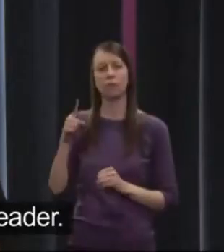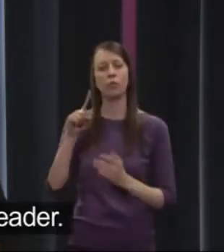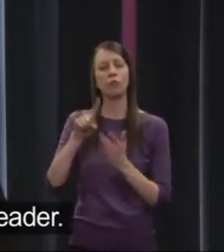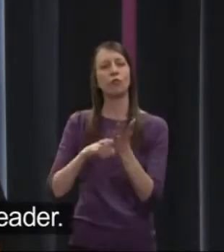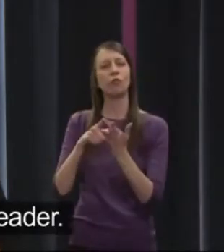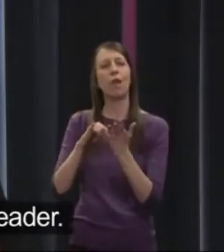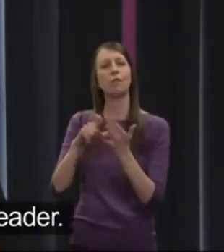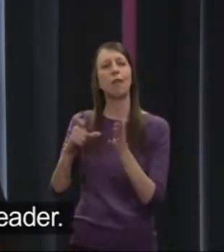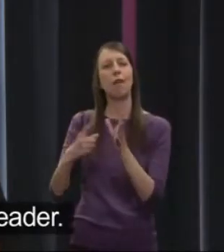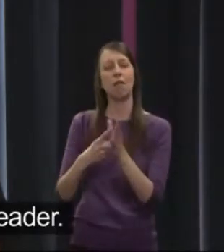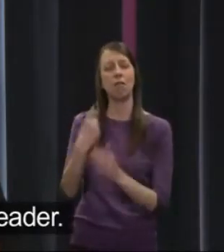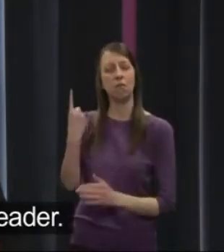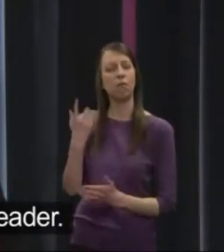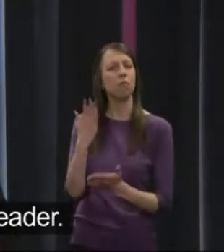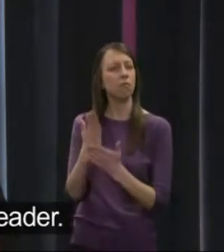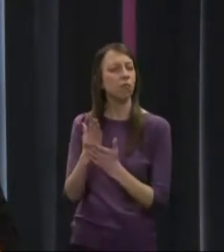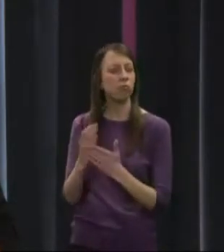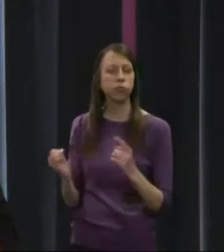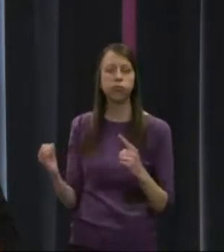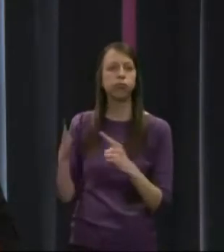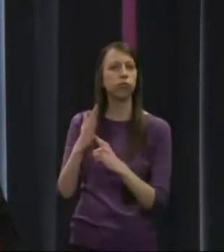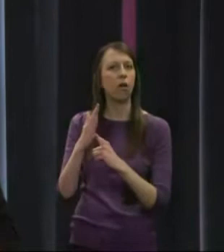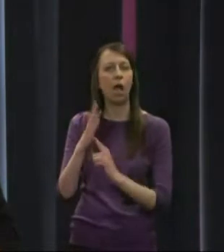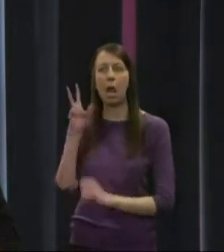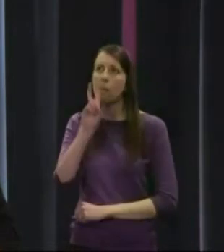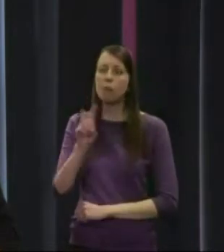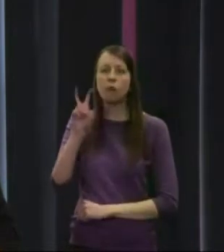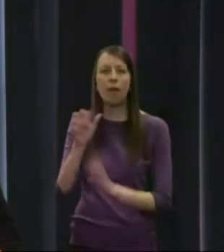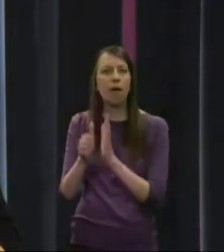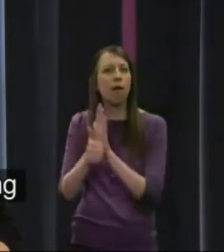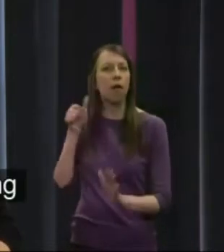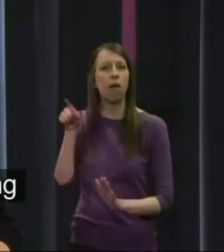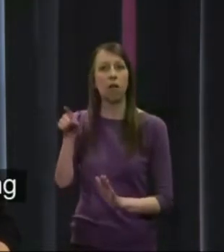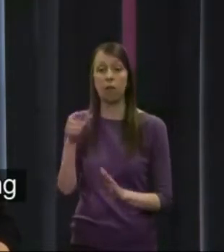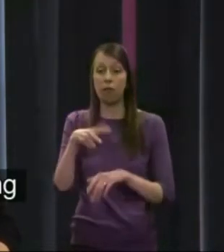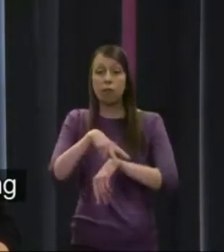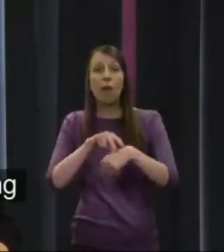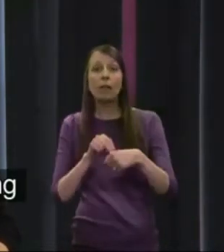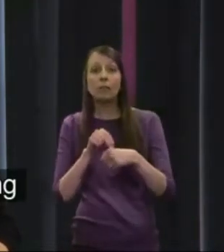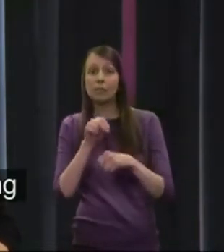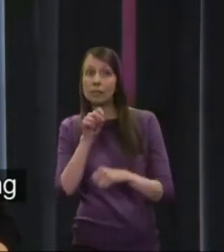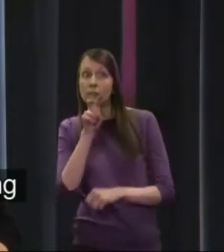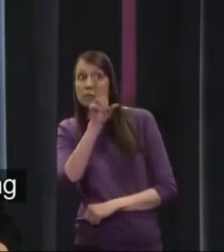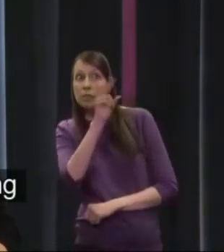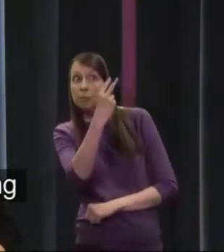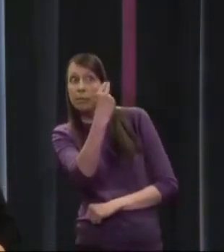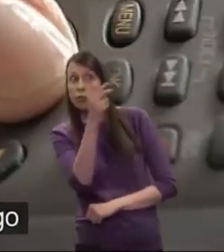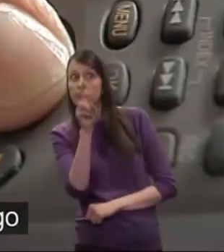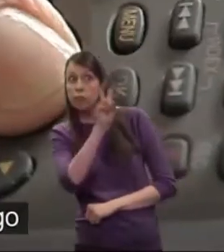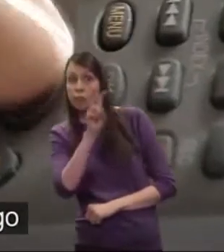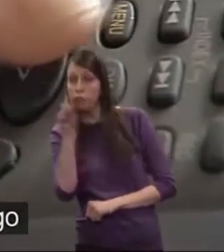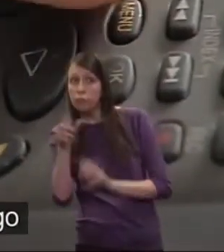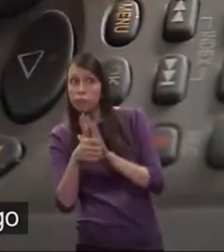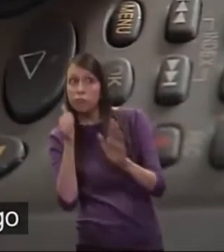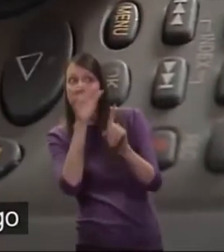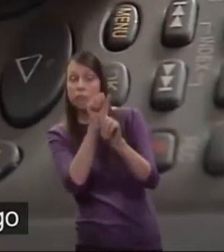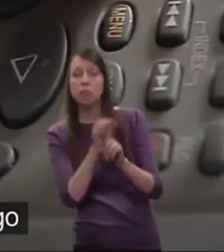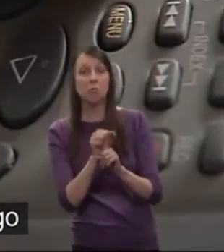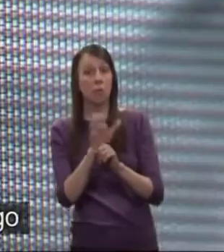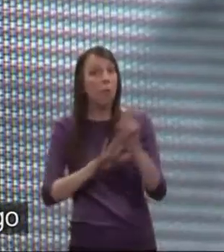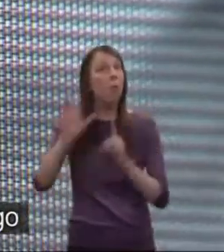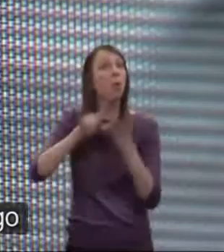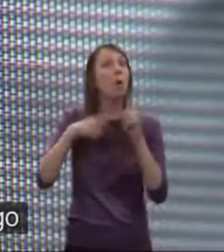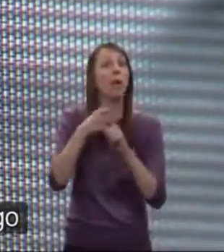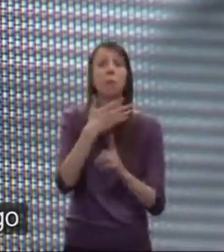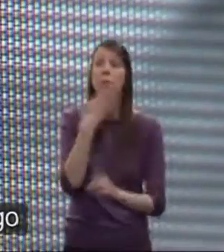She was really the dominant forensic lip reader. Without her, there wouldn't be forensic speech reading in the UK. But